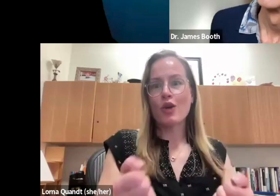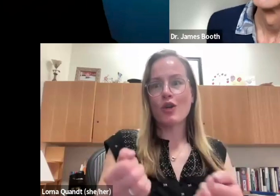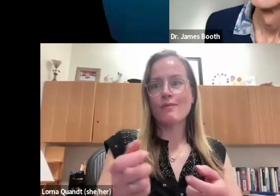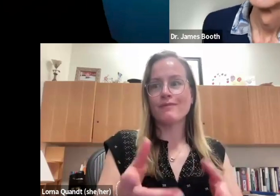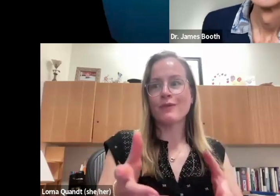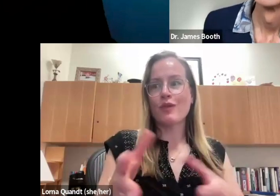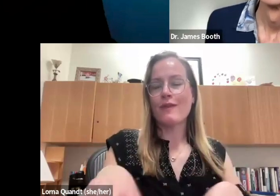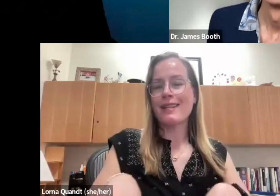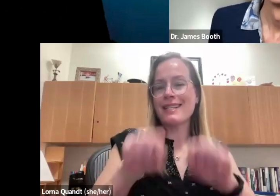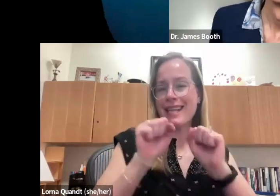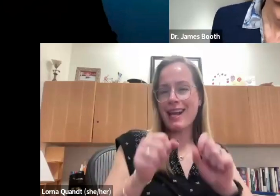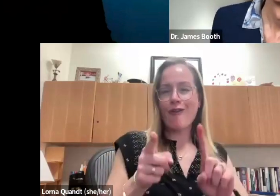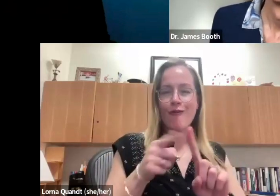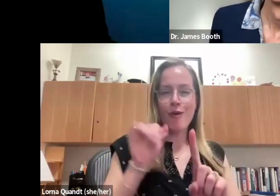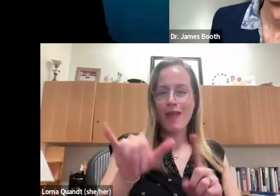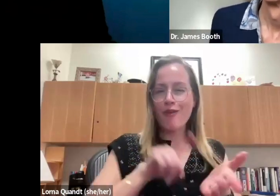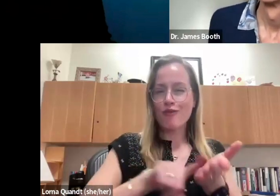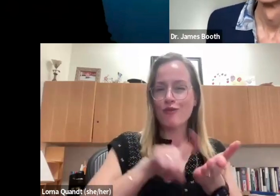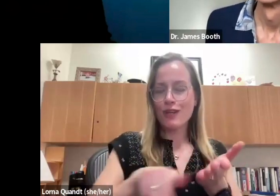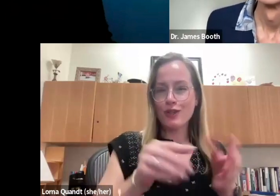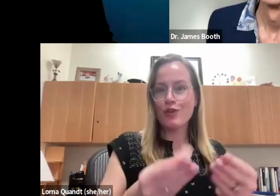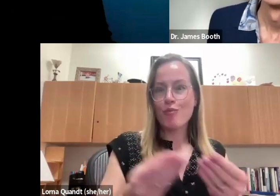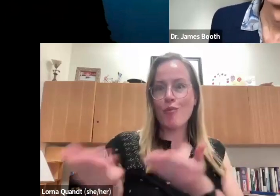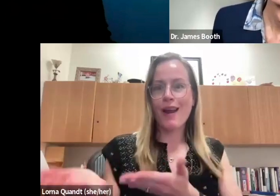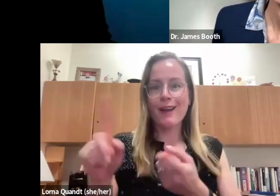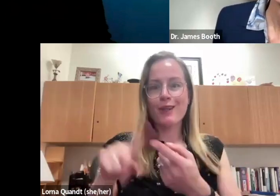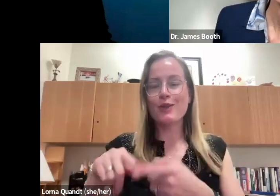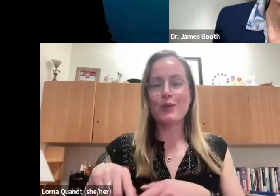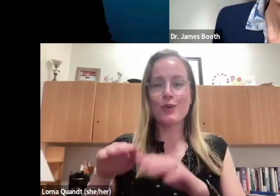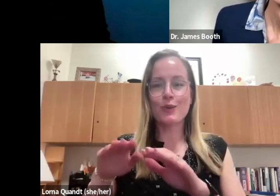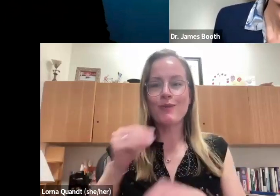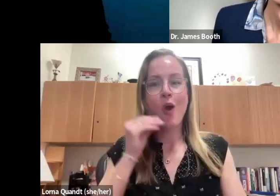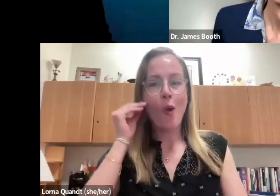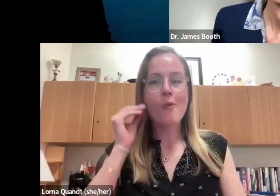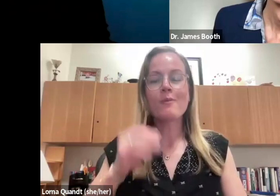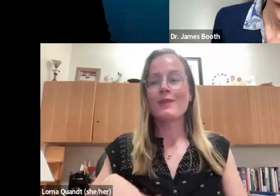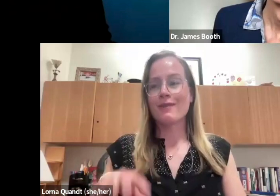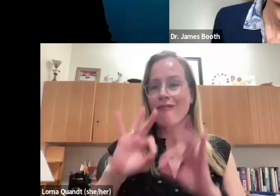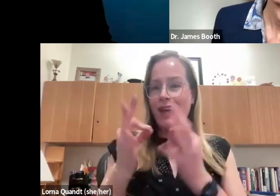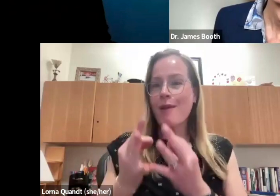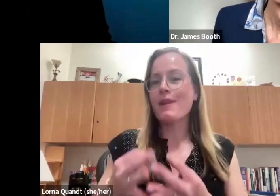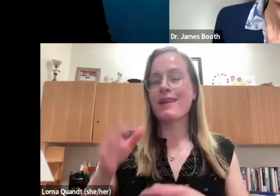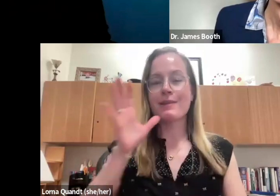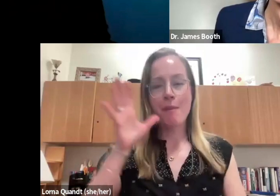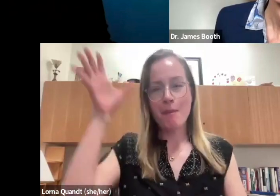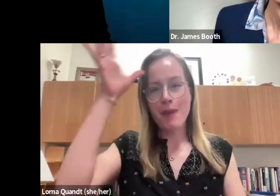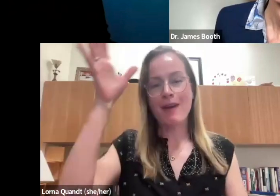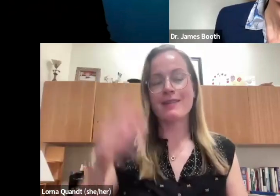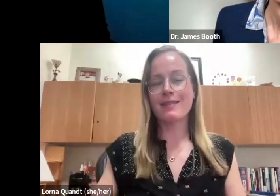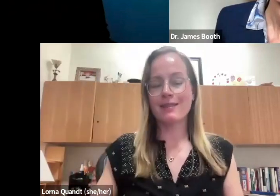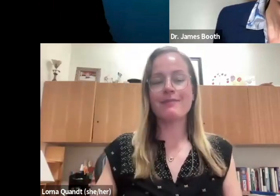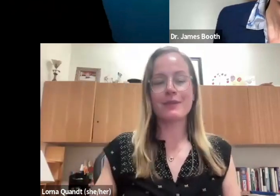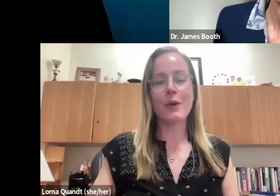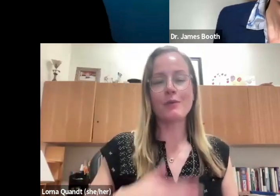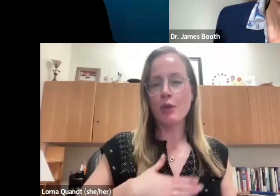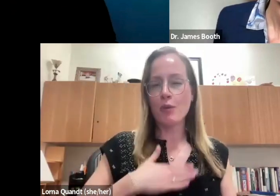It's nice to learn a little bit more about your perspective of what we can take from that research and bring into the homes with